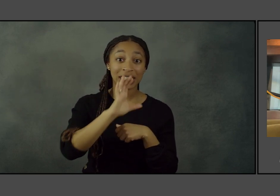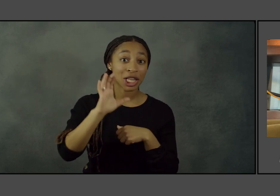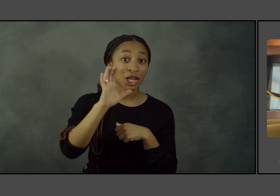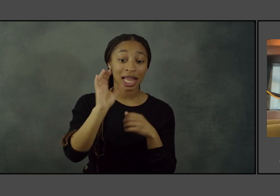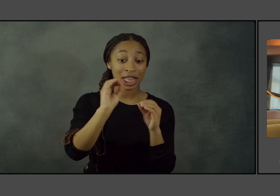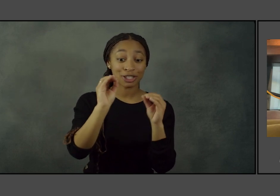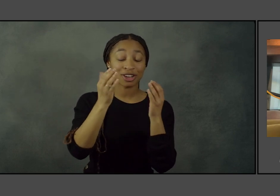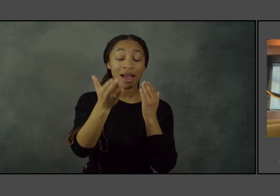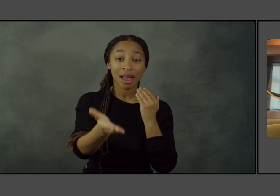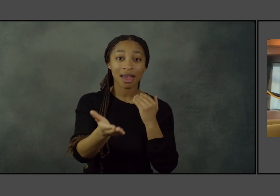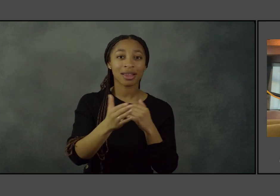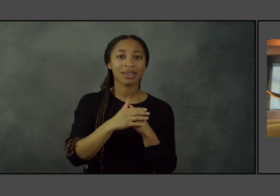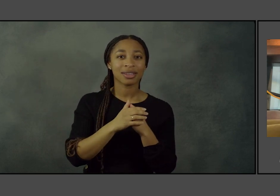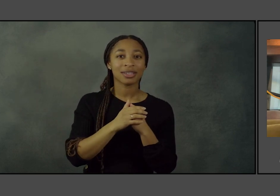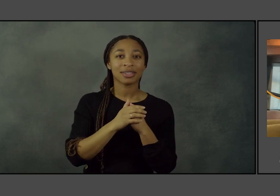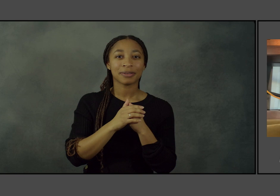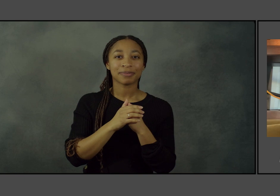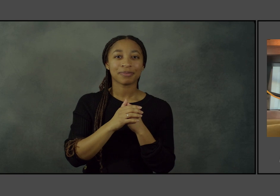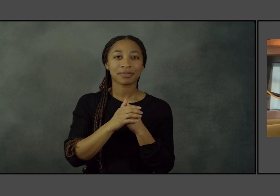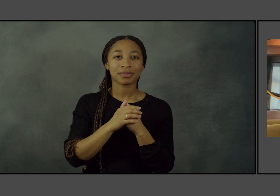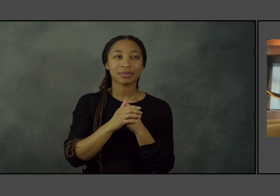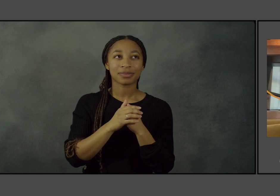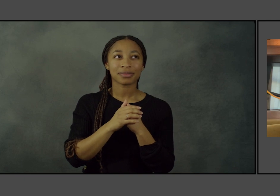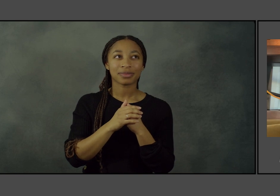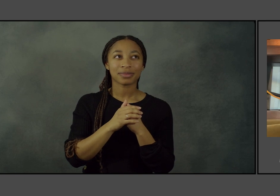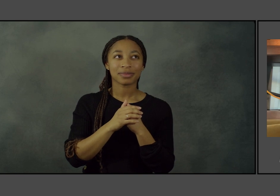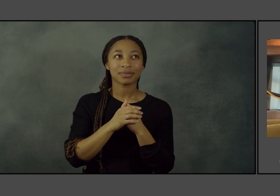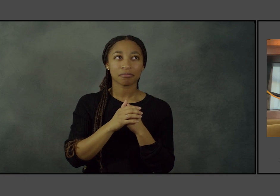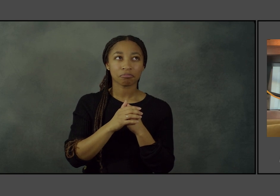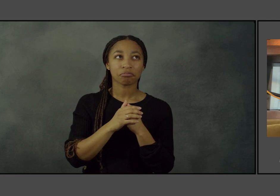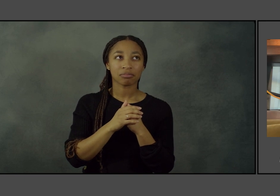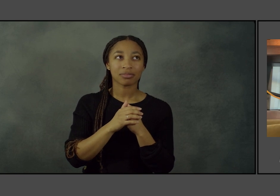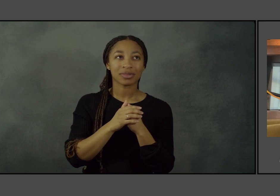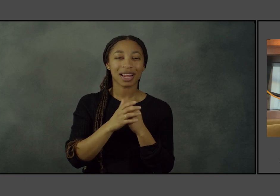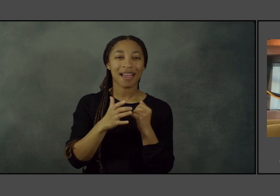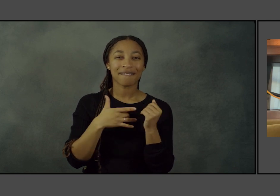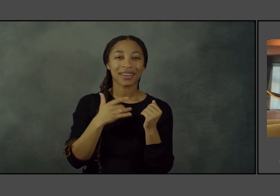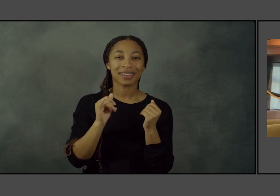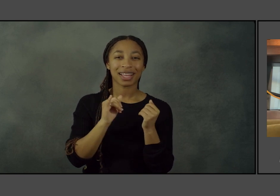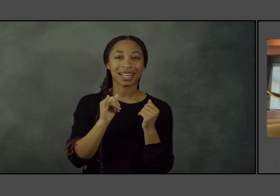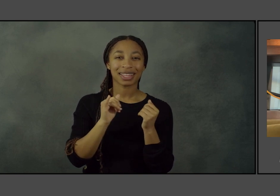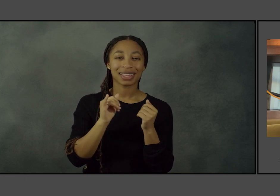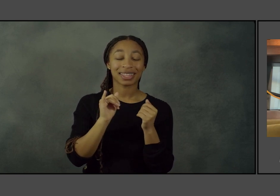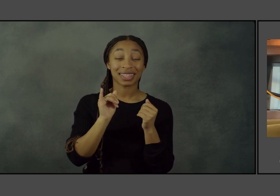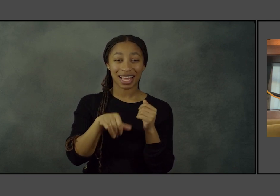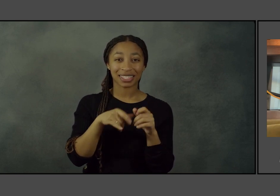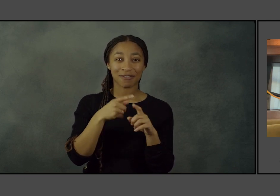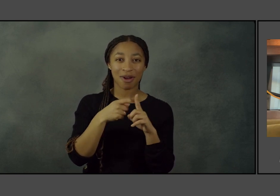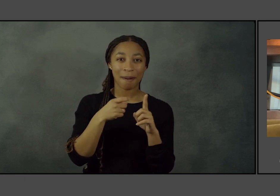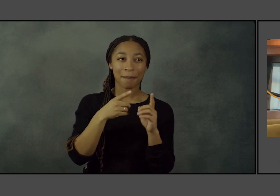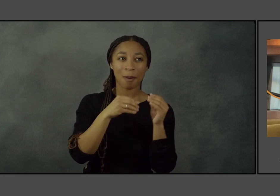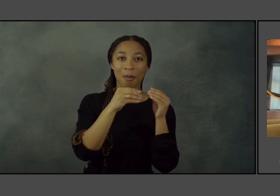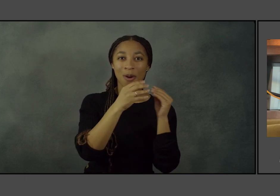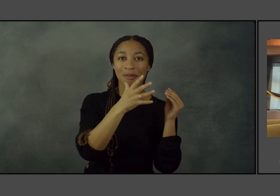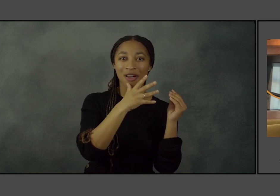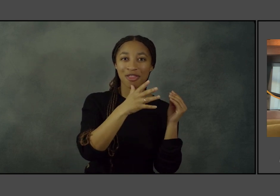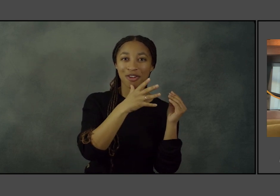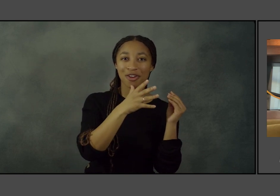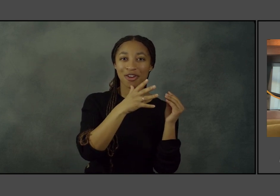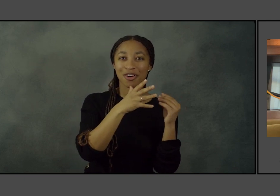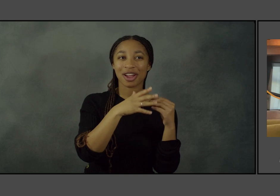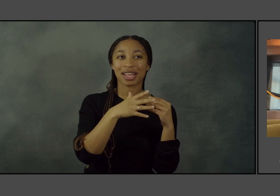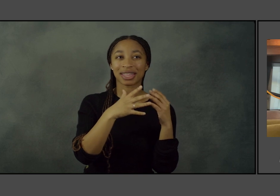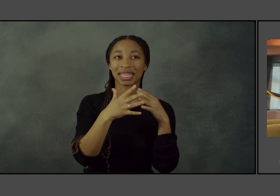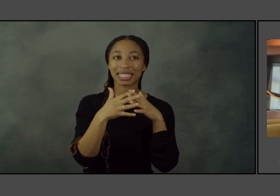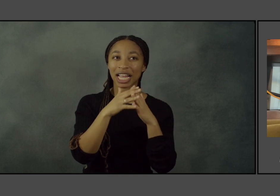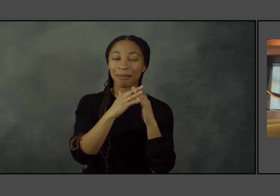feel that from More Mother and the Irreversible Entanglements crew and the crew on this